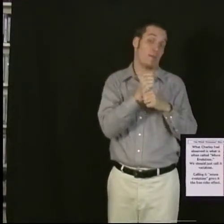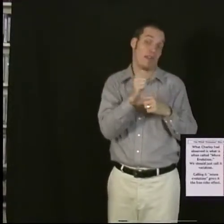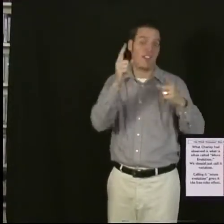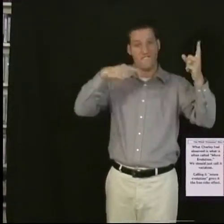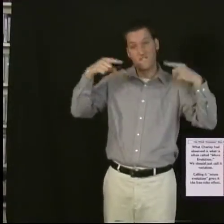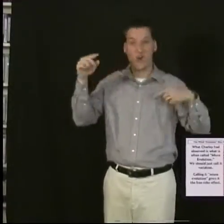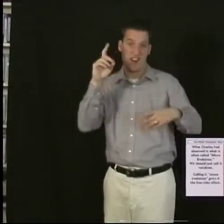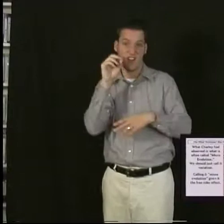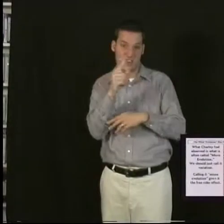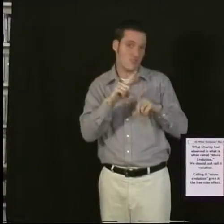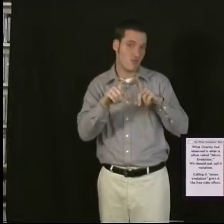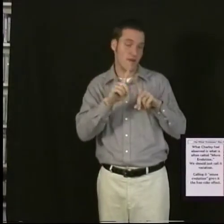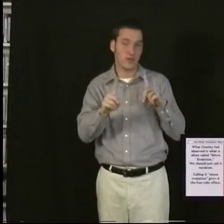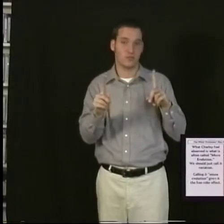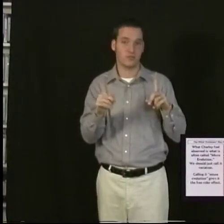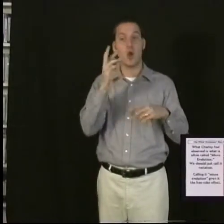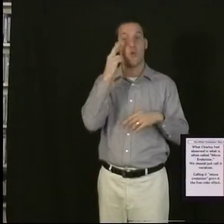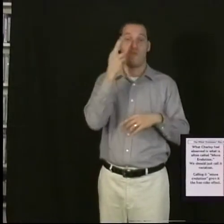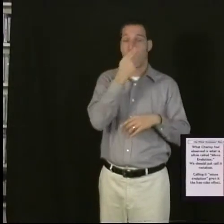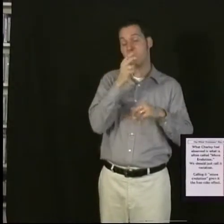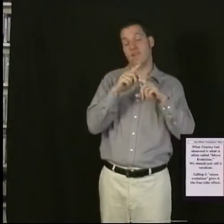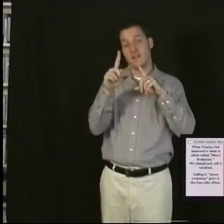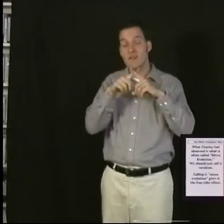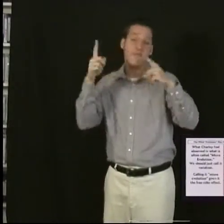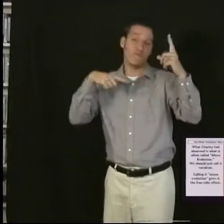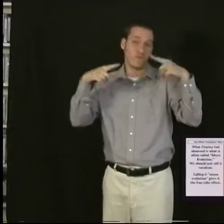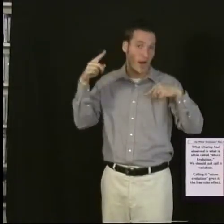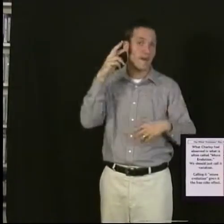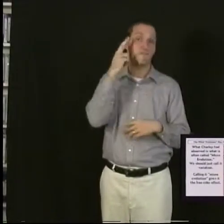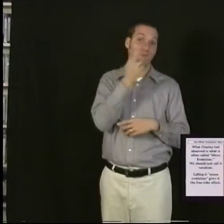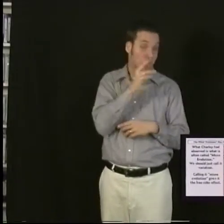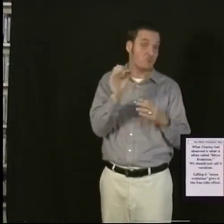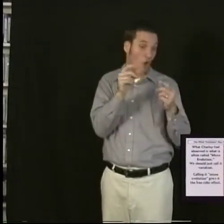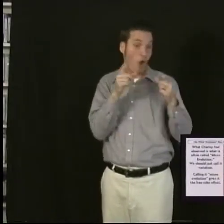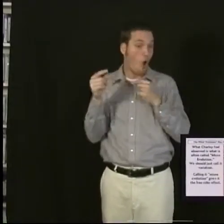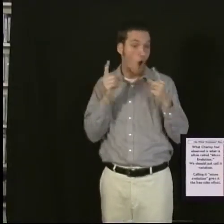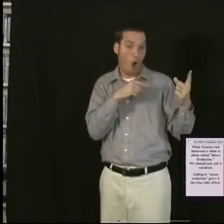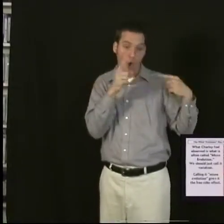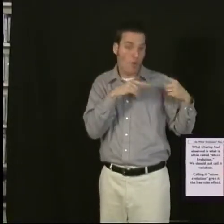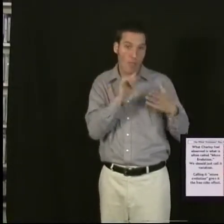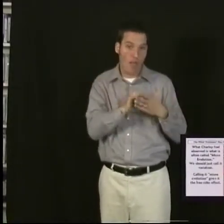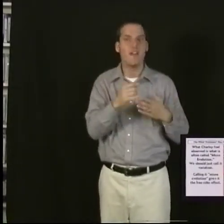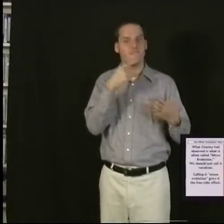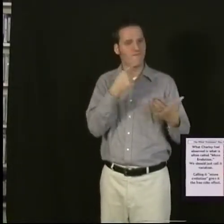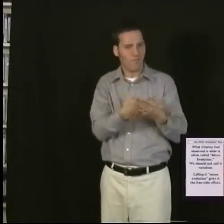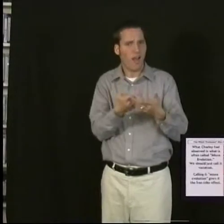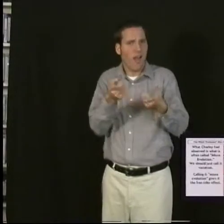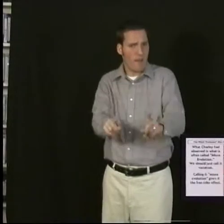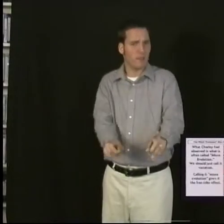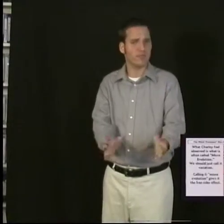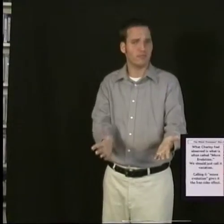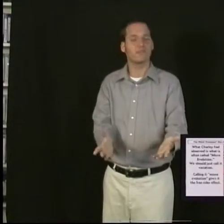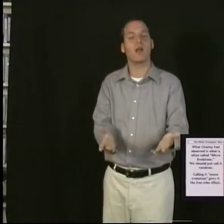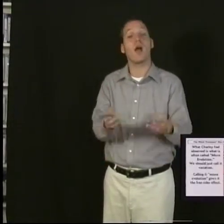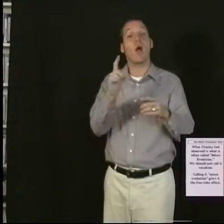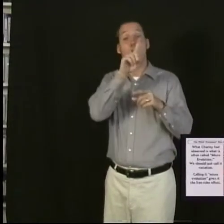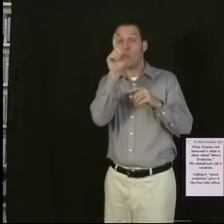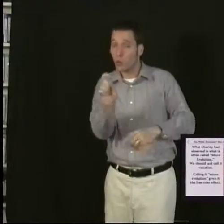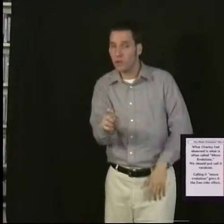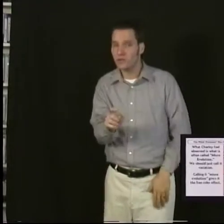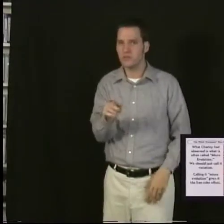of dogs. Roses produce a variety of roses. Nobody argues about that. It's a fact, folks. It happens. The question